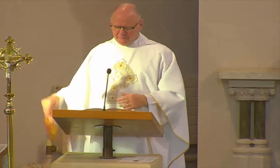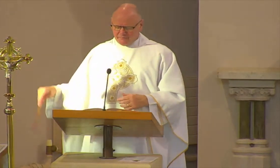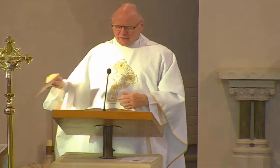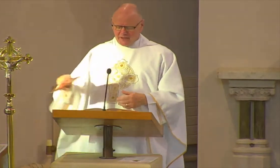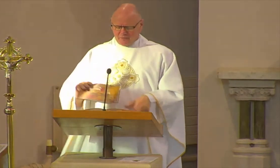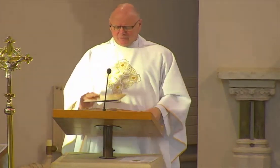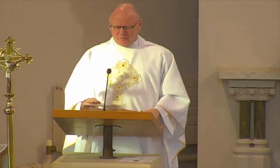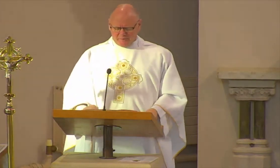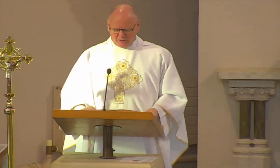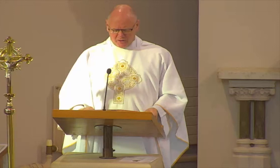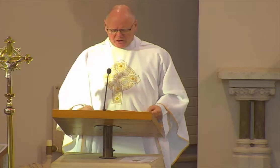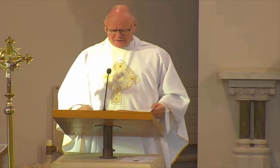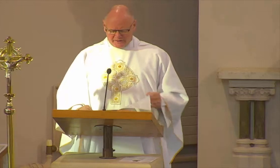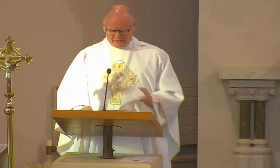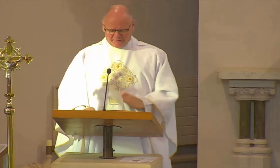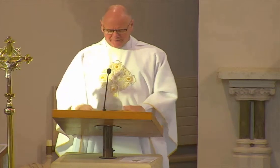And we remember our dead,